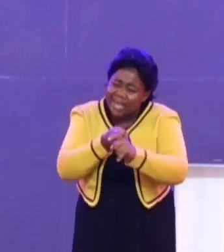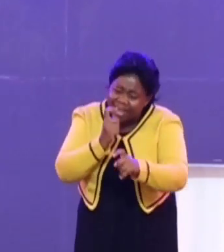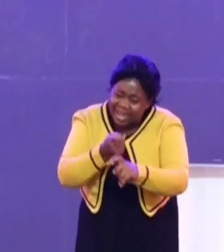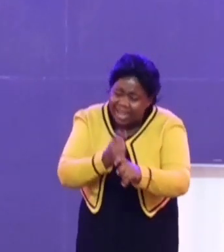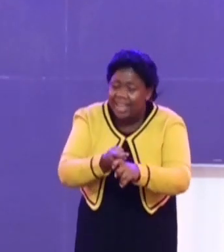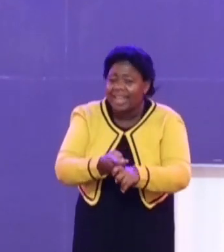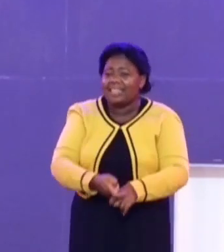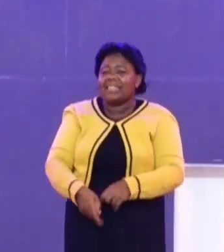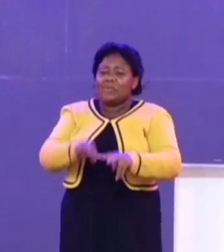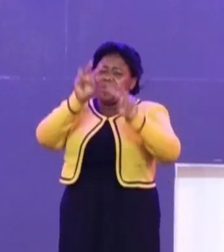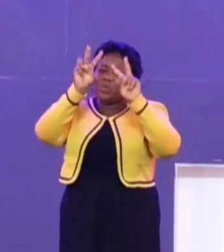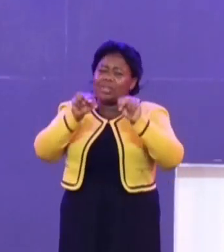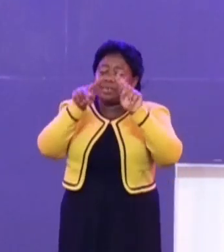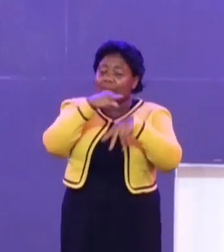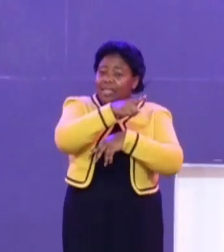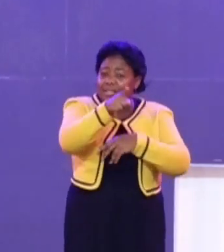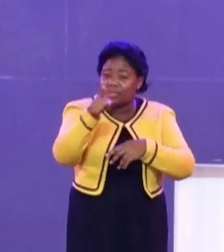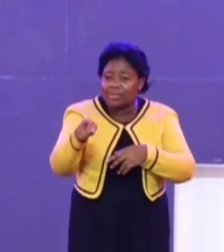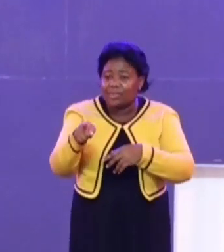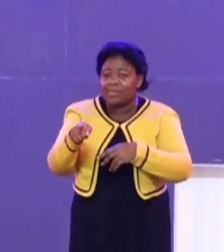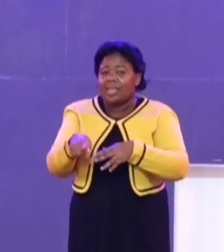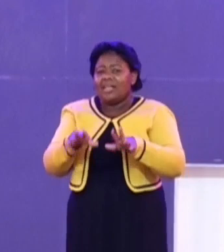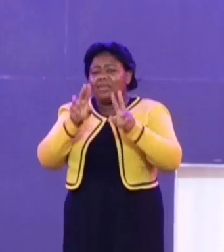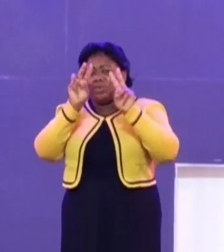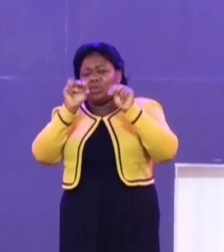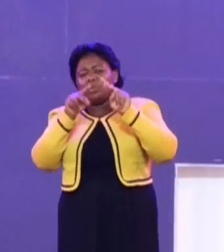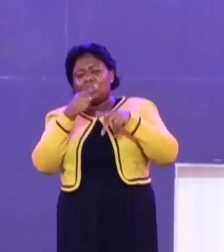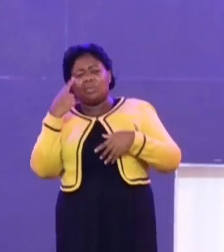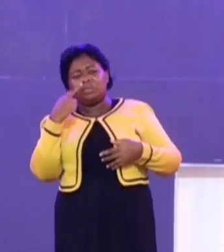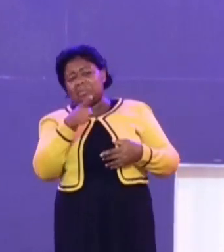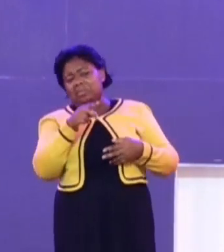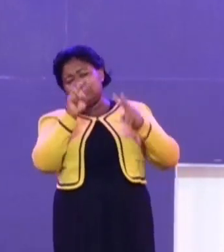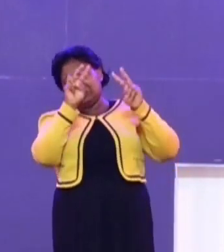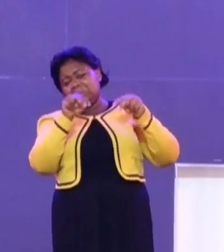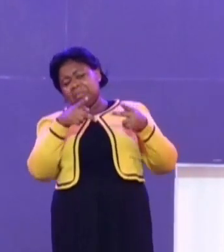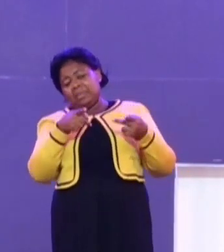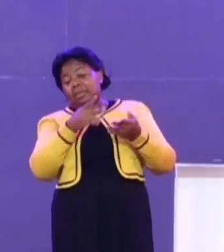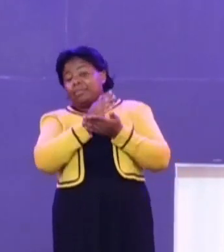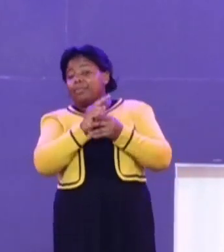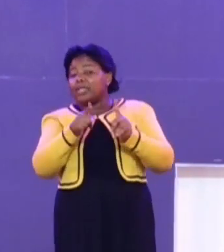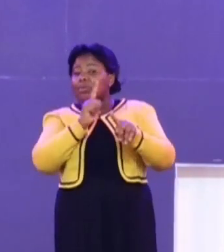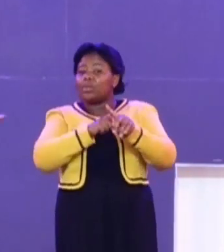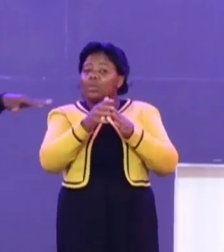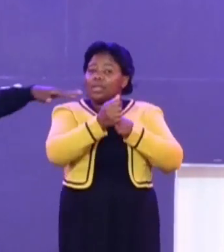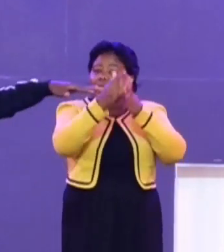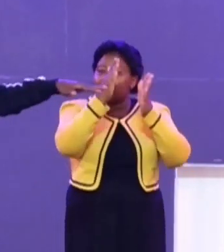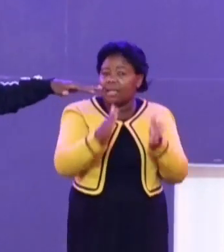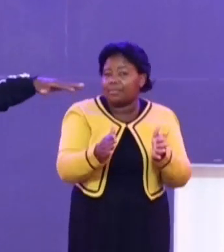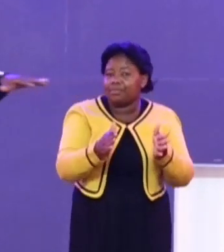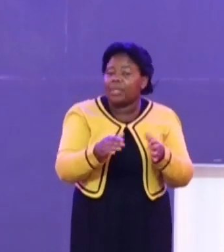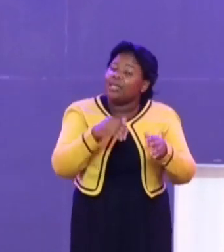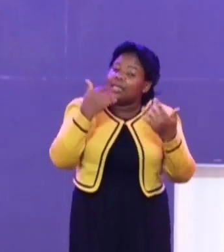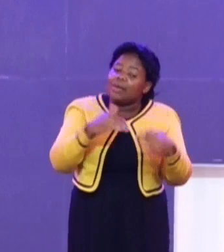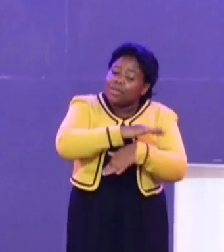complicated also. They are going to despise you, they are going to underlook you, and yet you are a leader. Kati buli chitundu